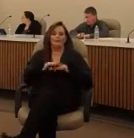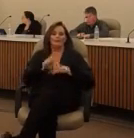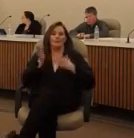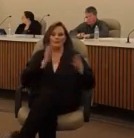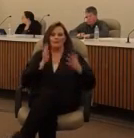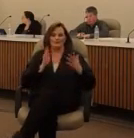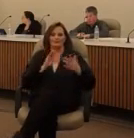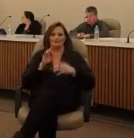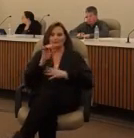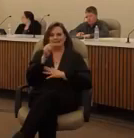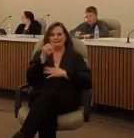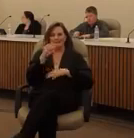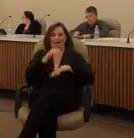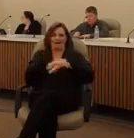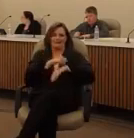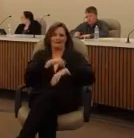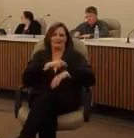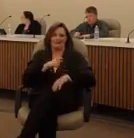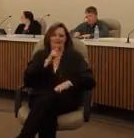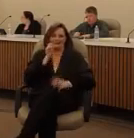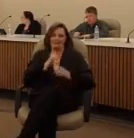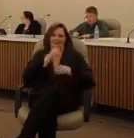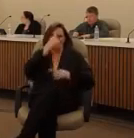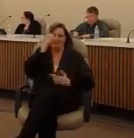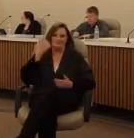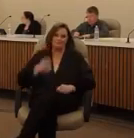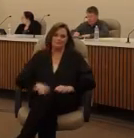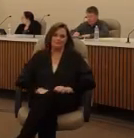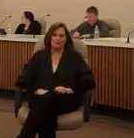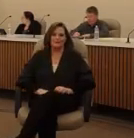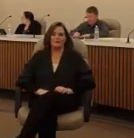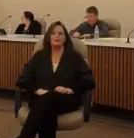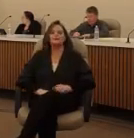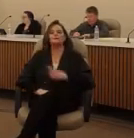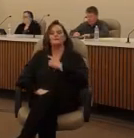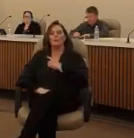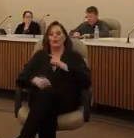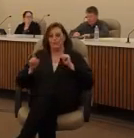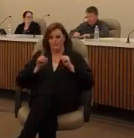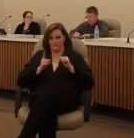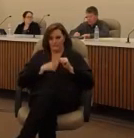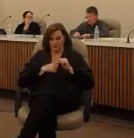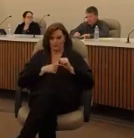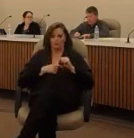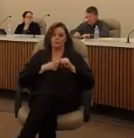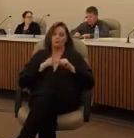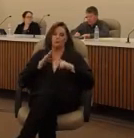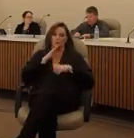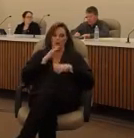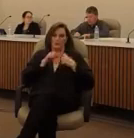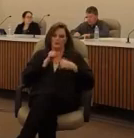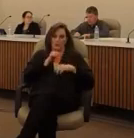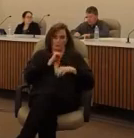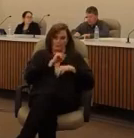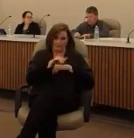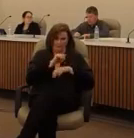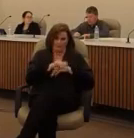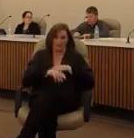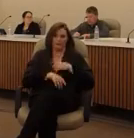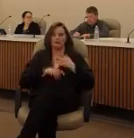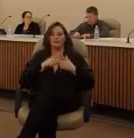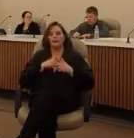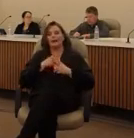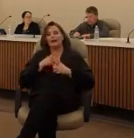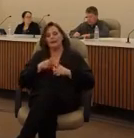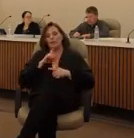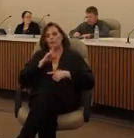side. So So- 6 a.m. to 9 p.m.? Well, first we're doing deliveries. Let's nail down deliveries, garbage